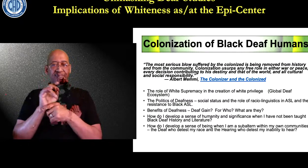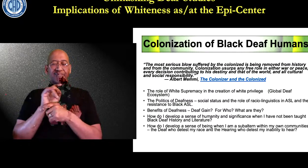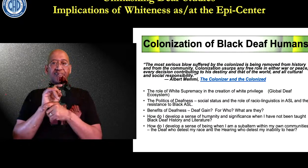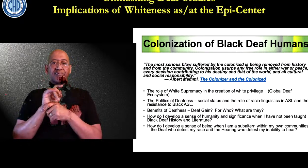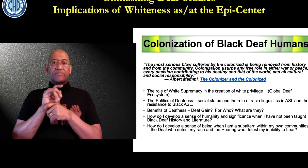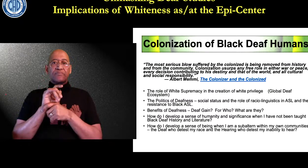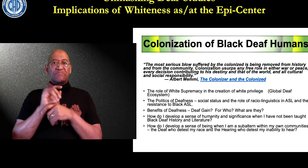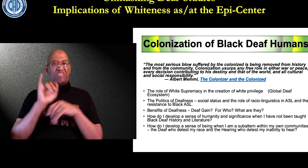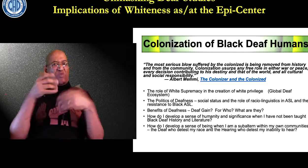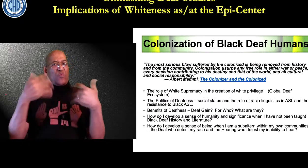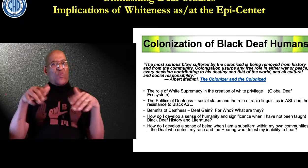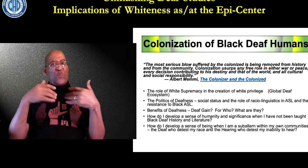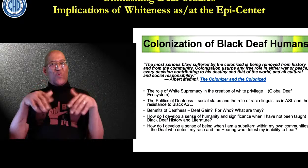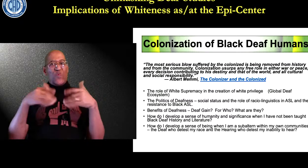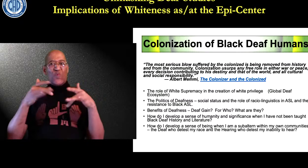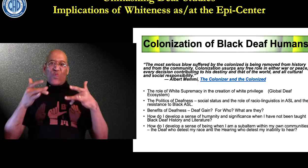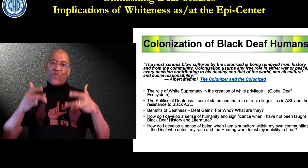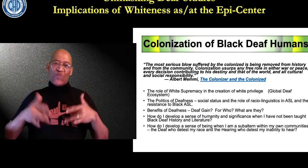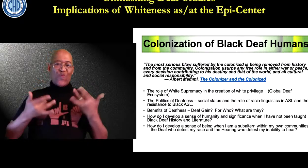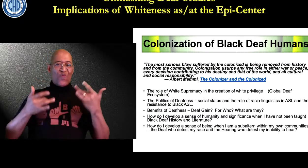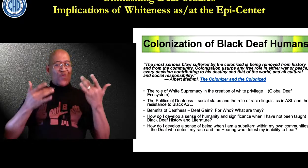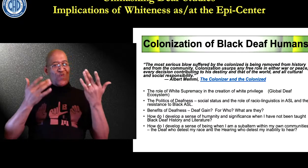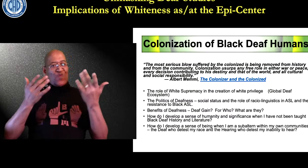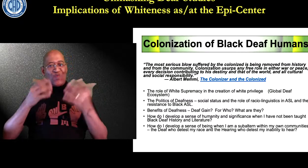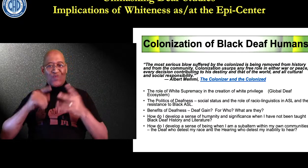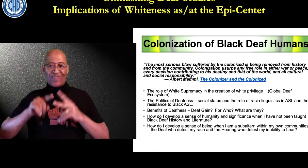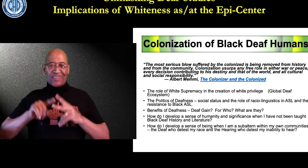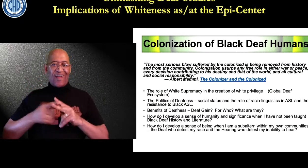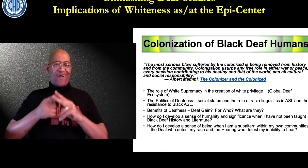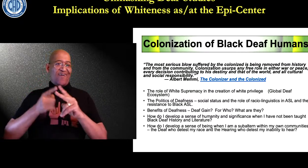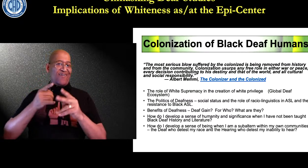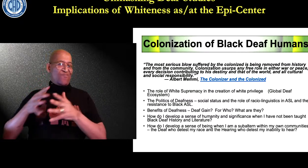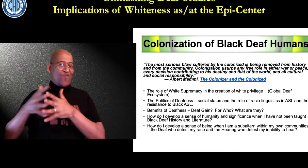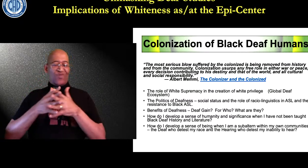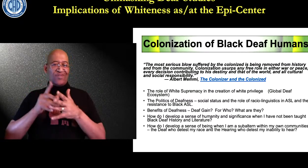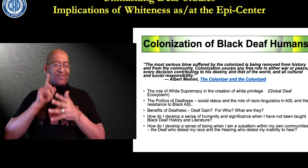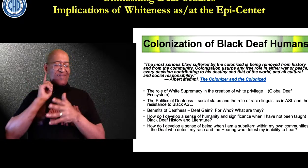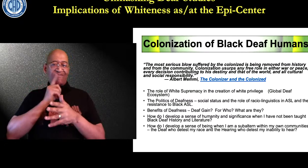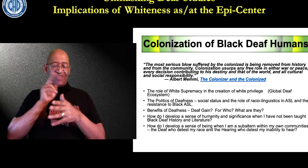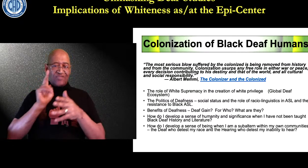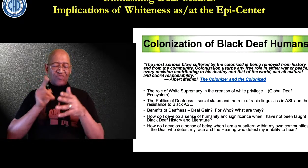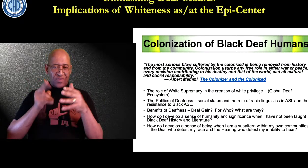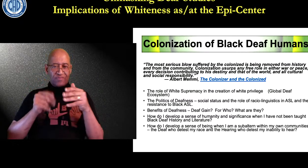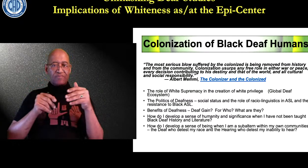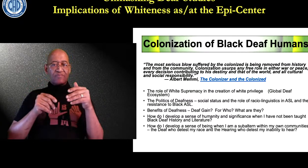for the Deaf. And that was founded in 1817,